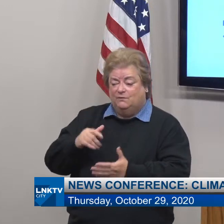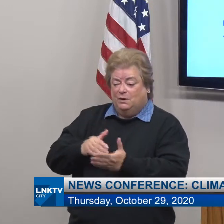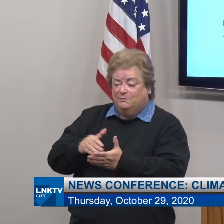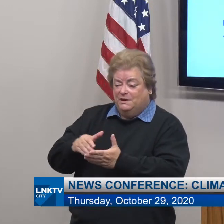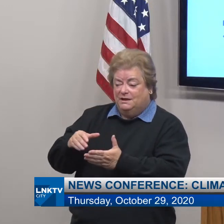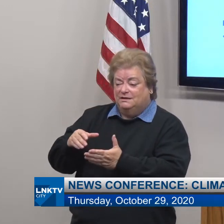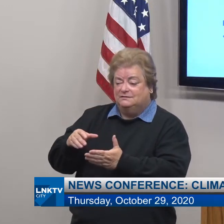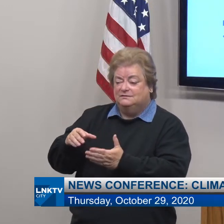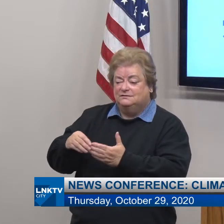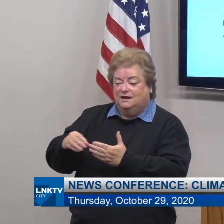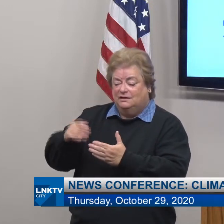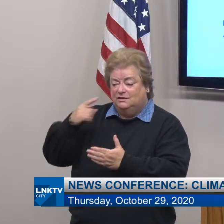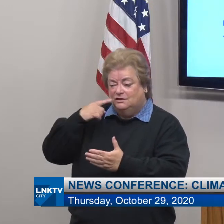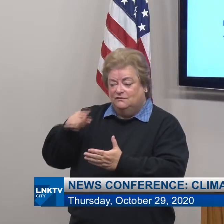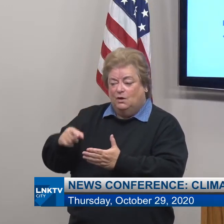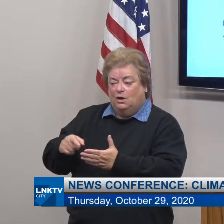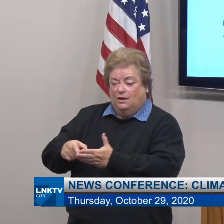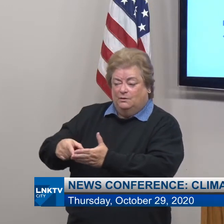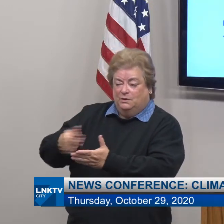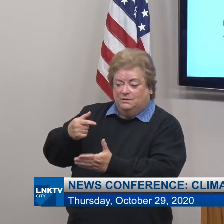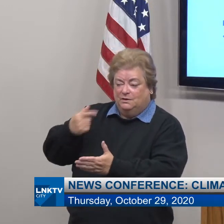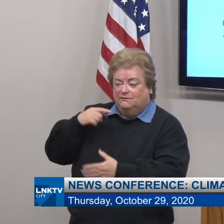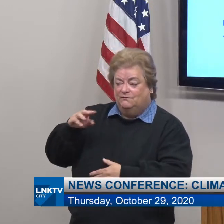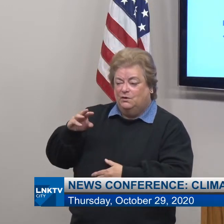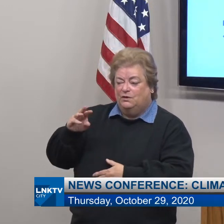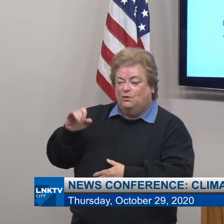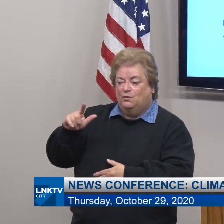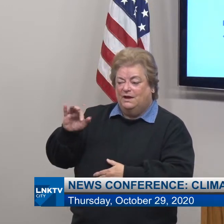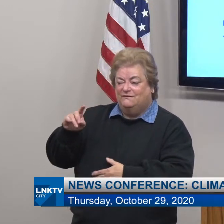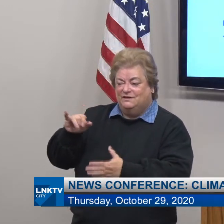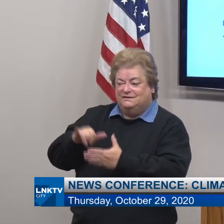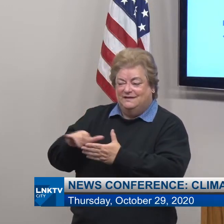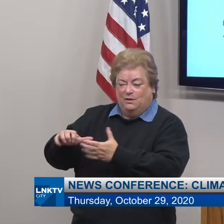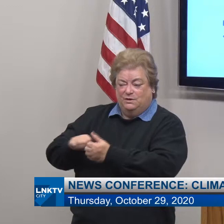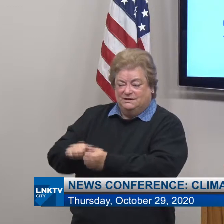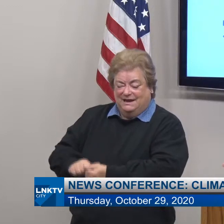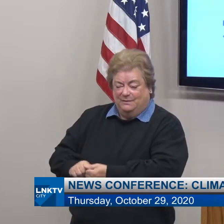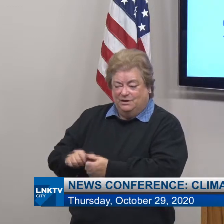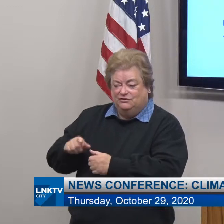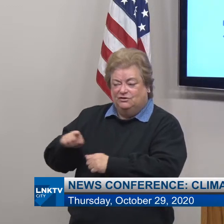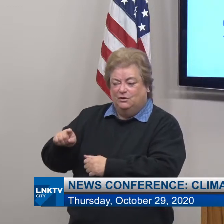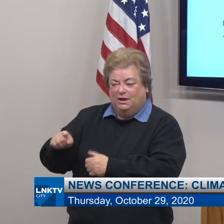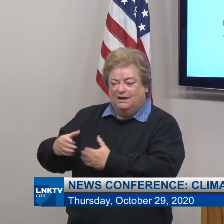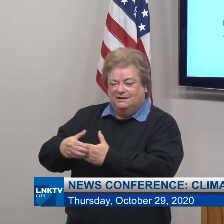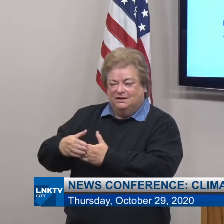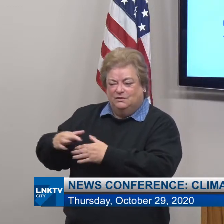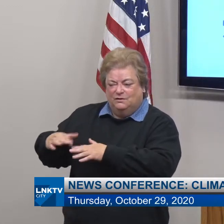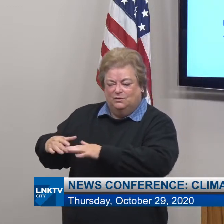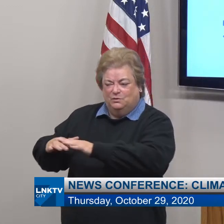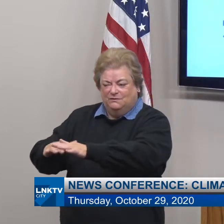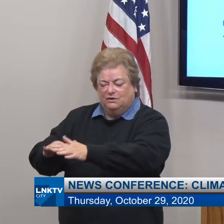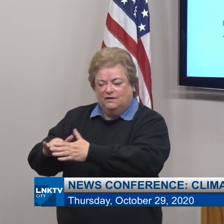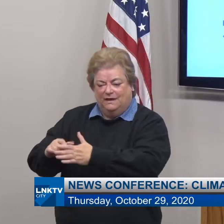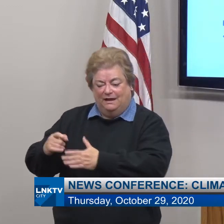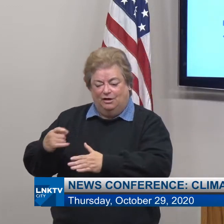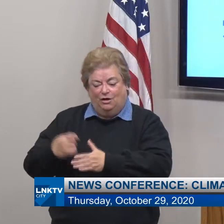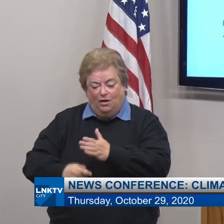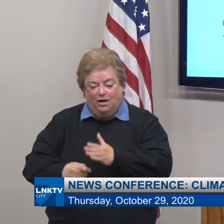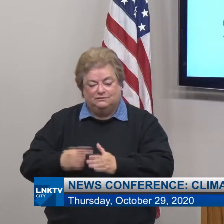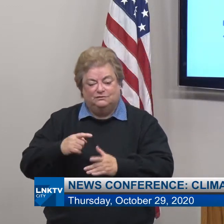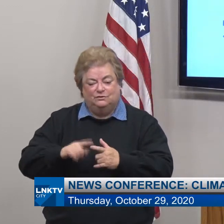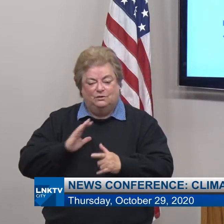for our well field damages up on the Platte River. That's the cost to our Lincoln community that's real